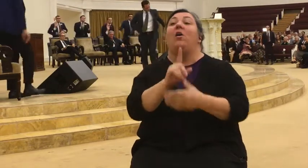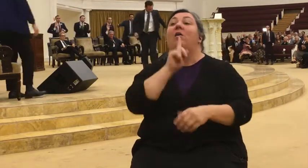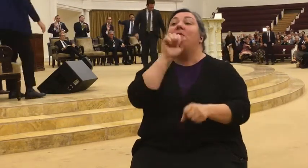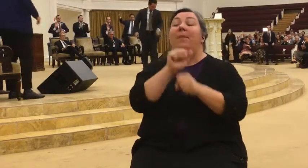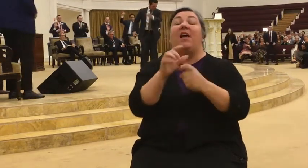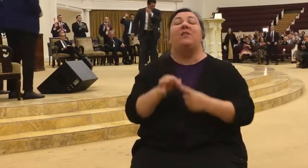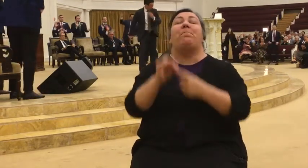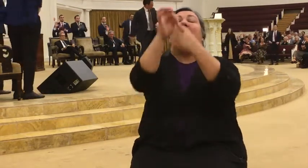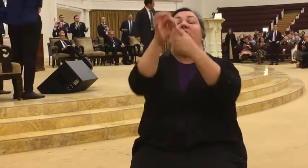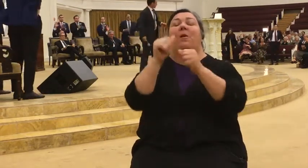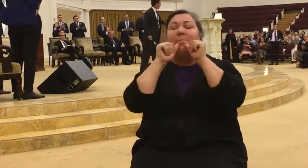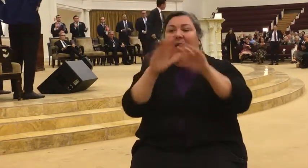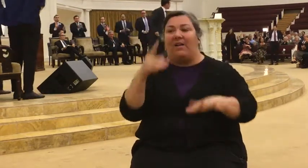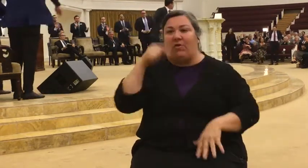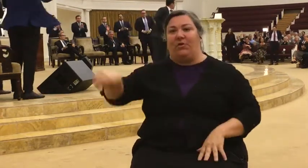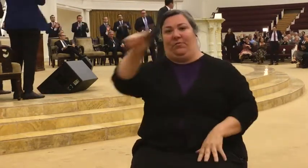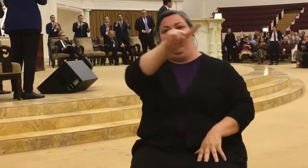blessing.